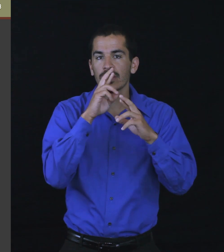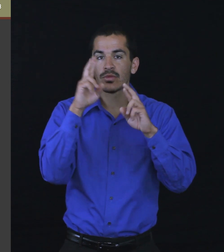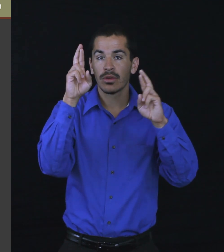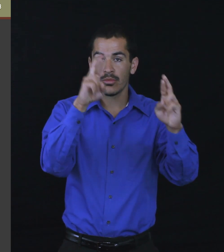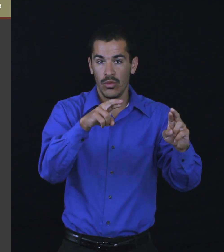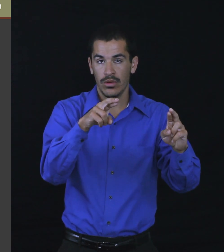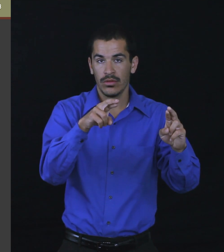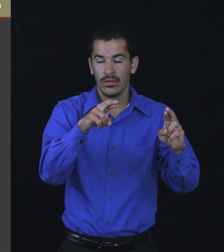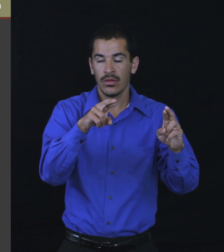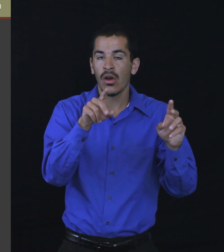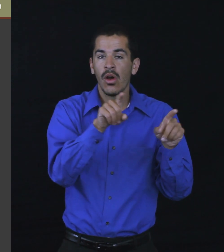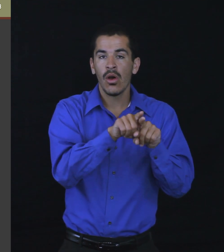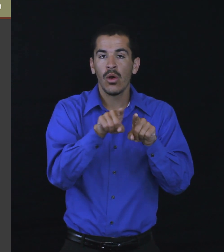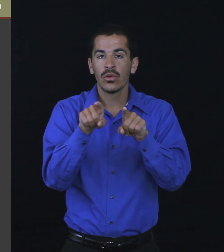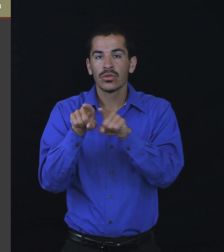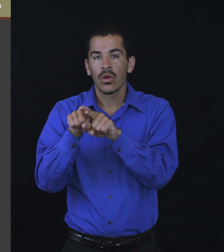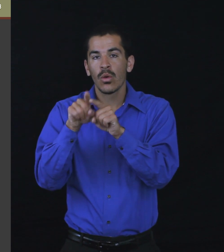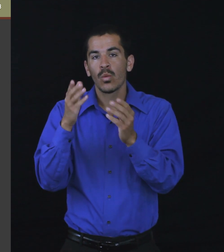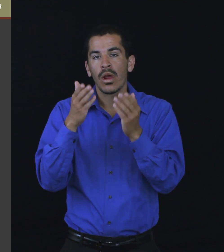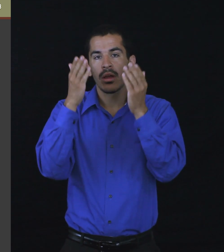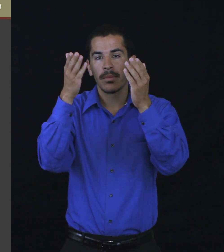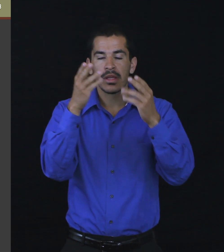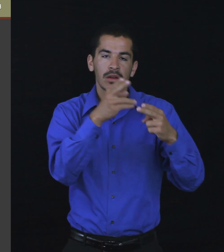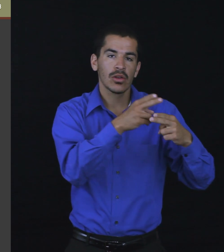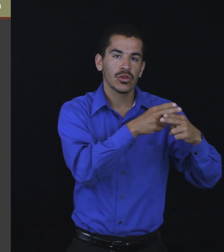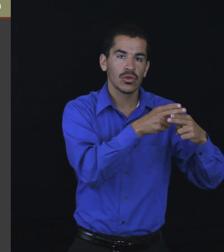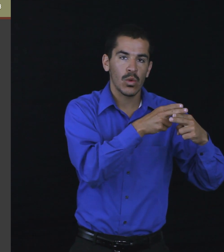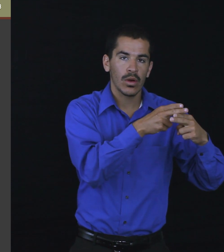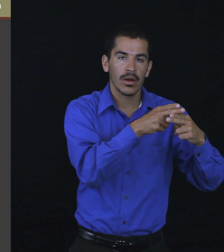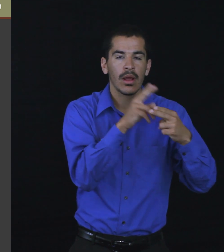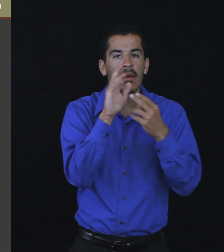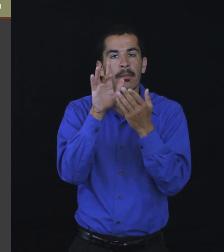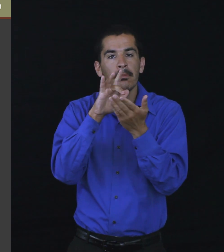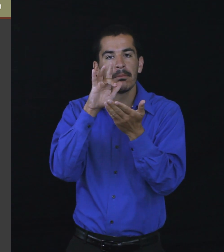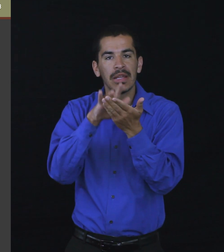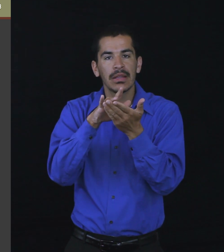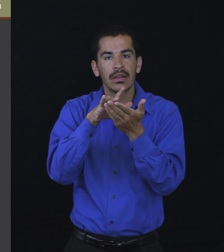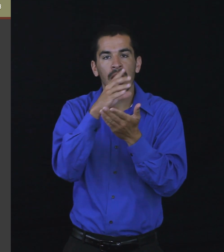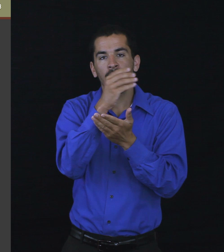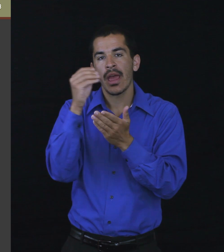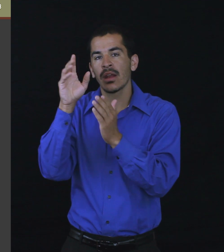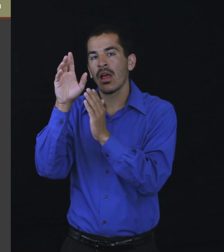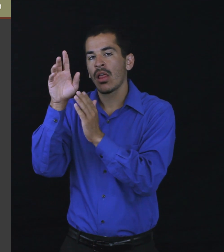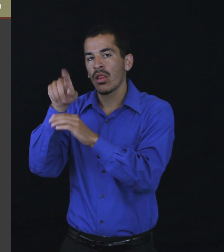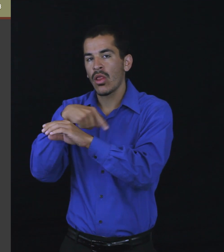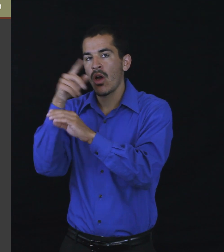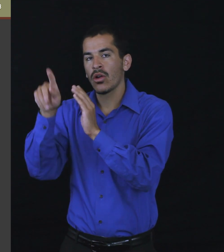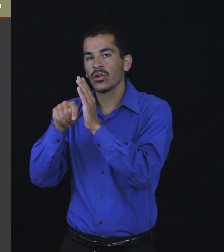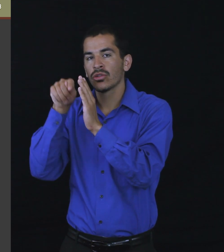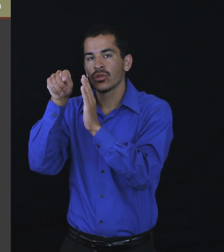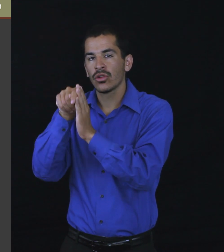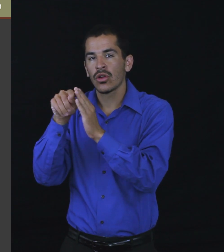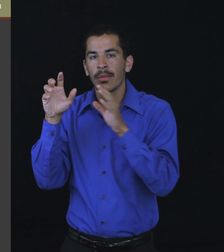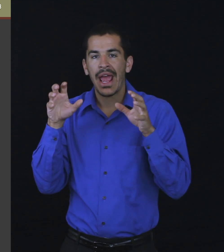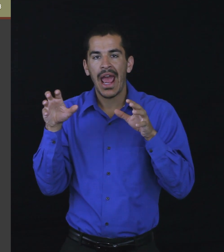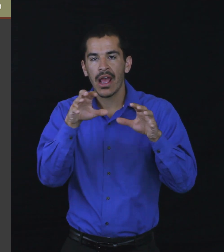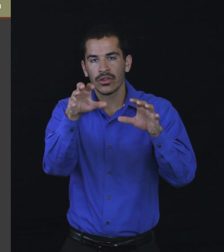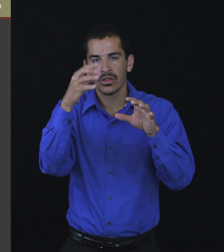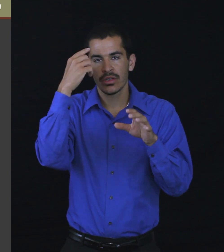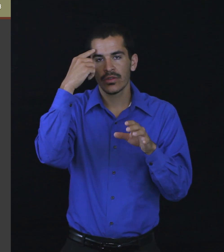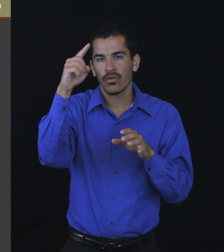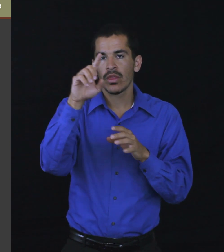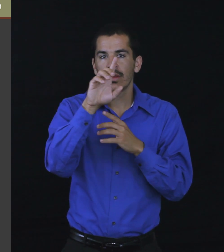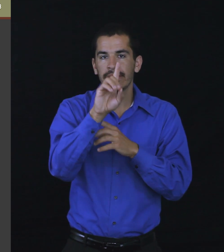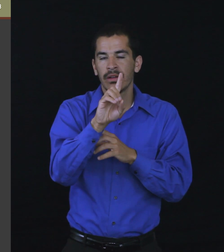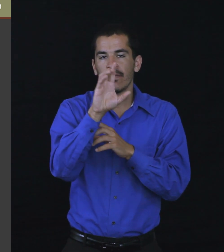recommend short, mid, and long-term actions for the Deaf Culture Center of New Mexico.